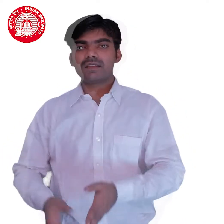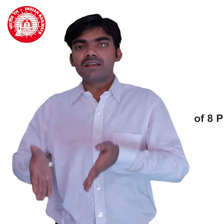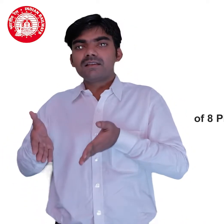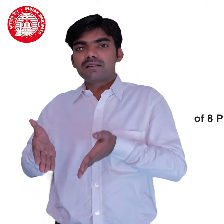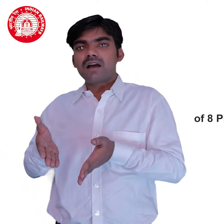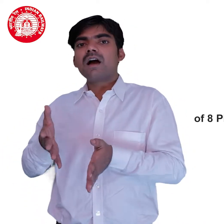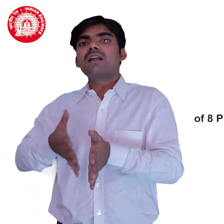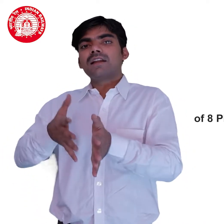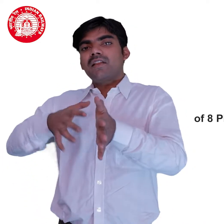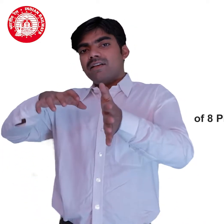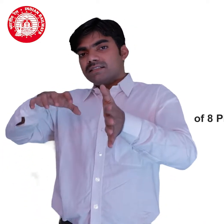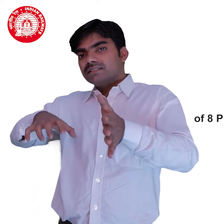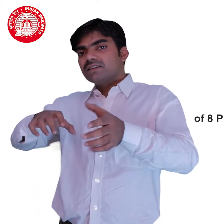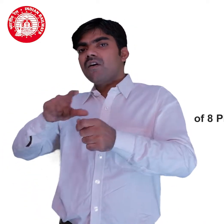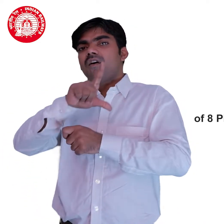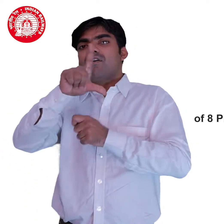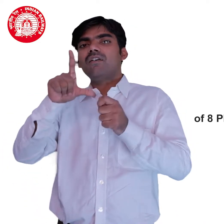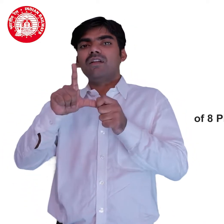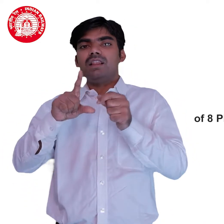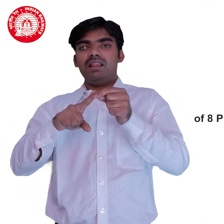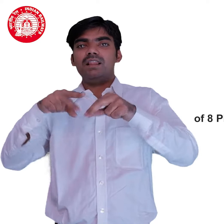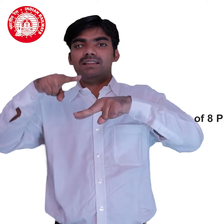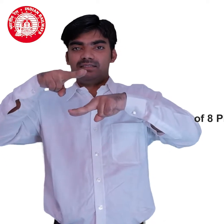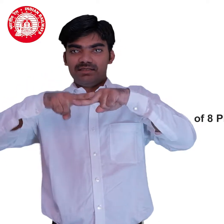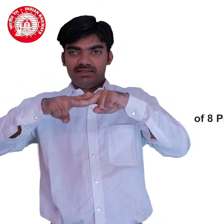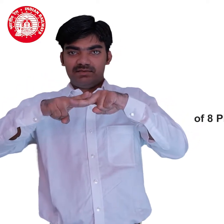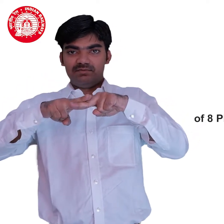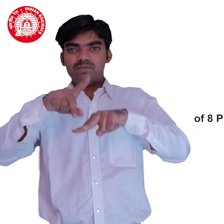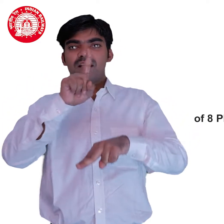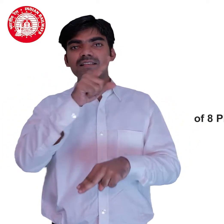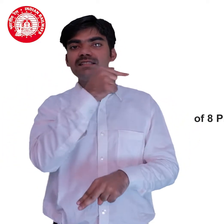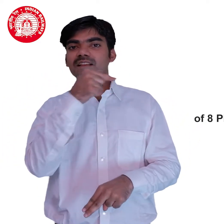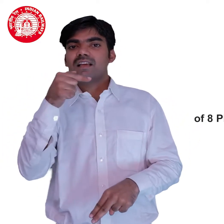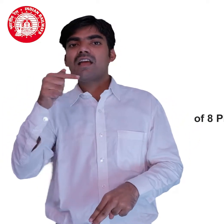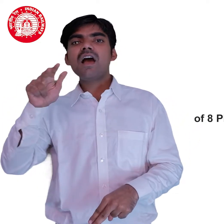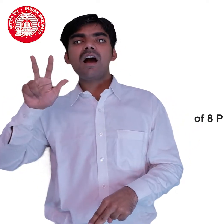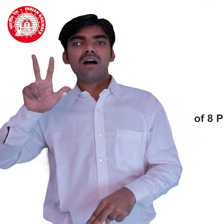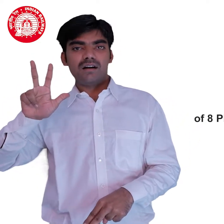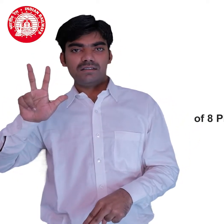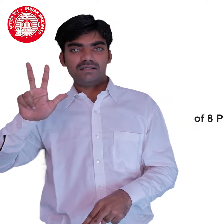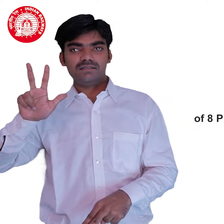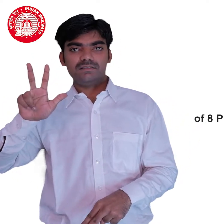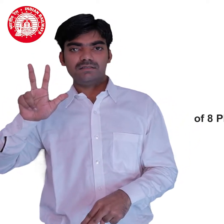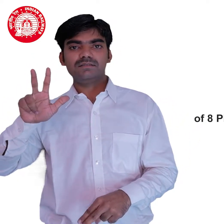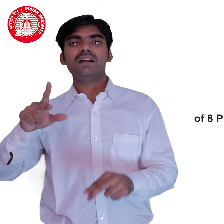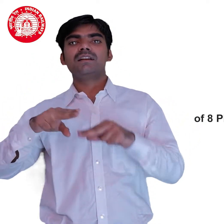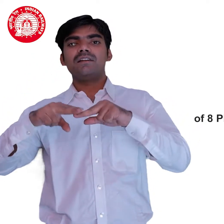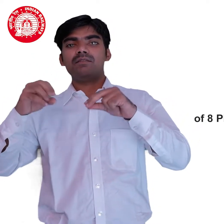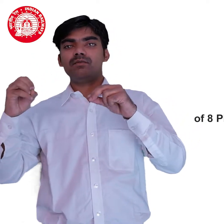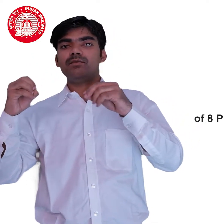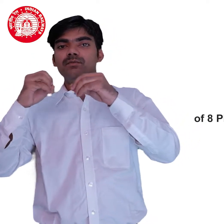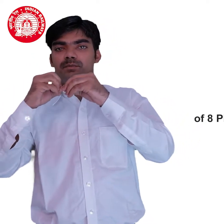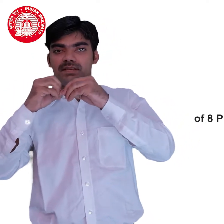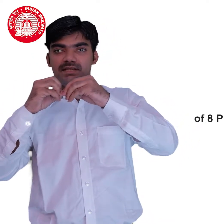The station has a total number of 8 platforms and 2 footover bridges.